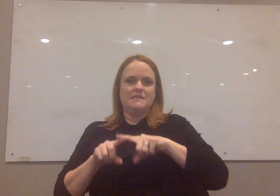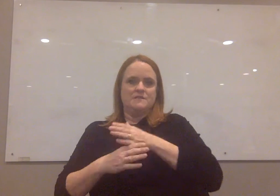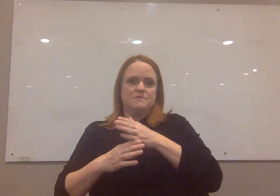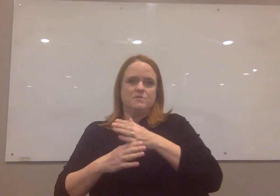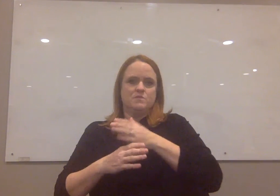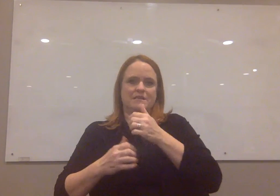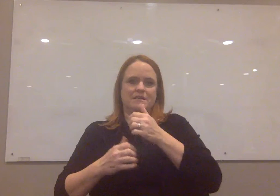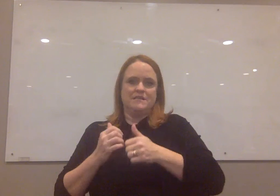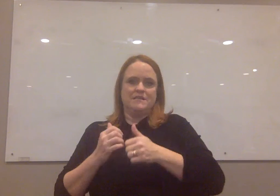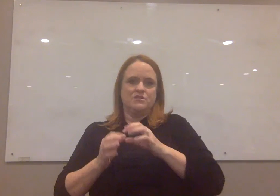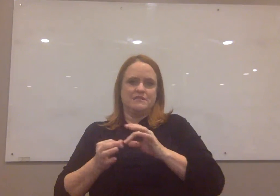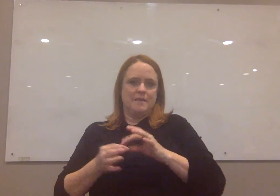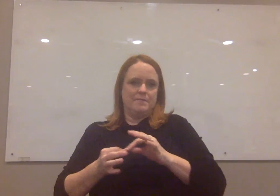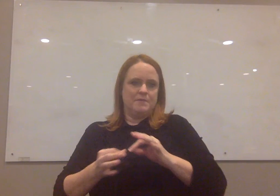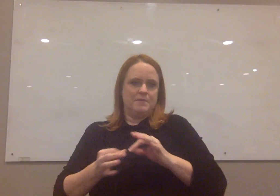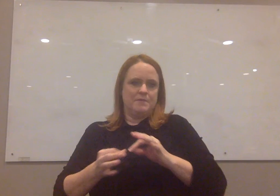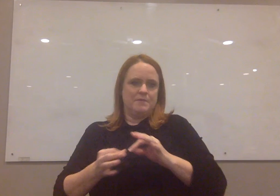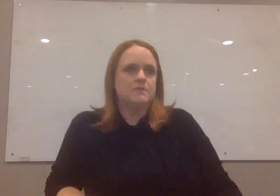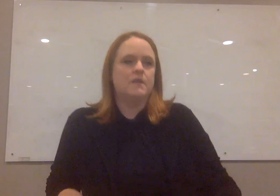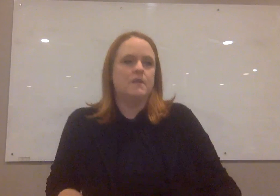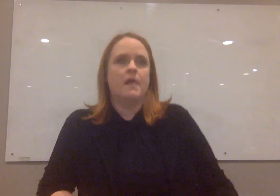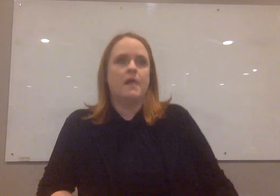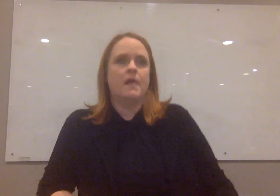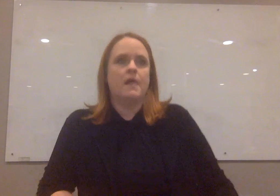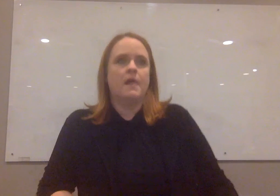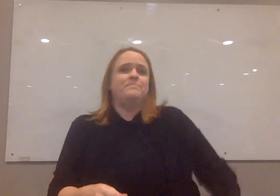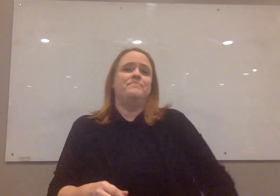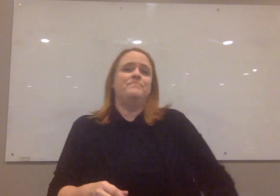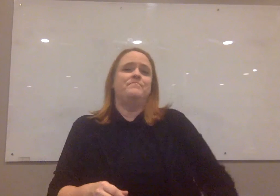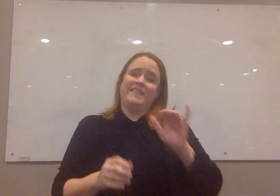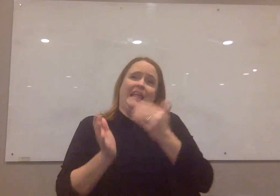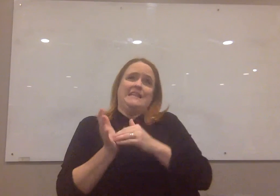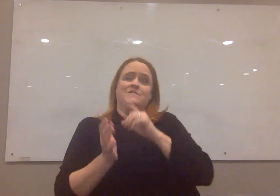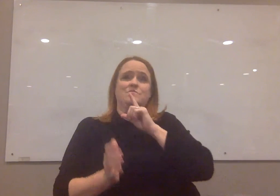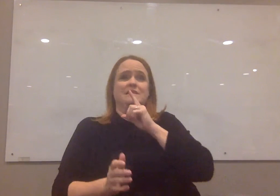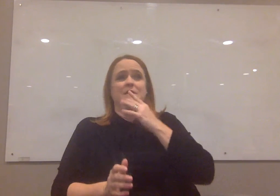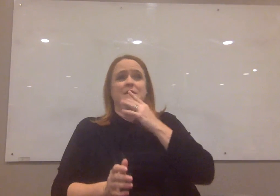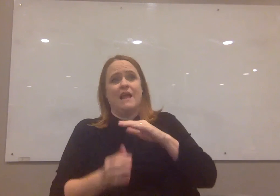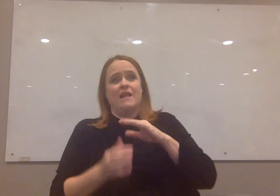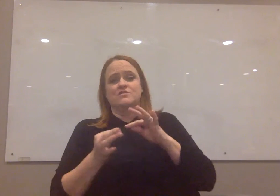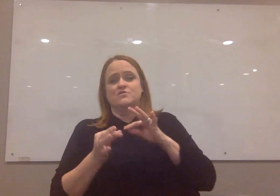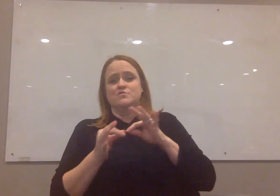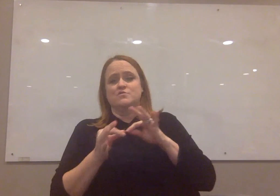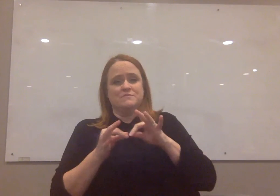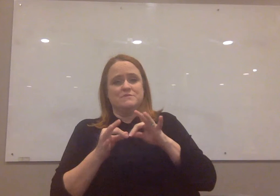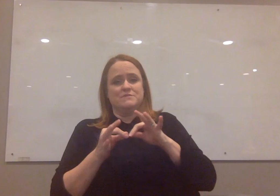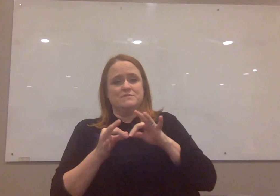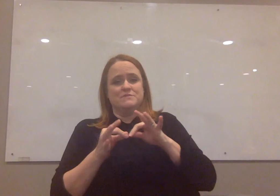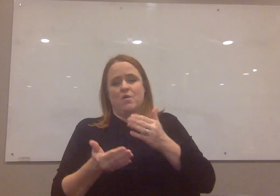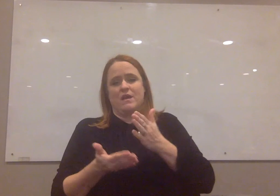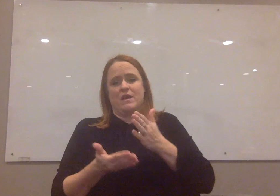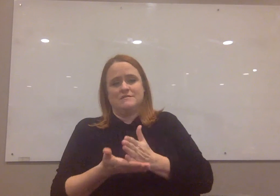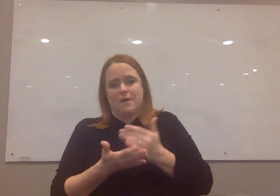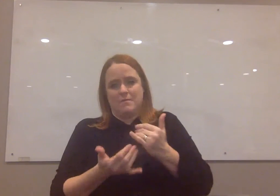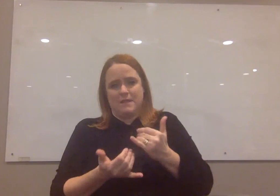statements. That was a really bad description. I'm going to stop. There are a lot of, I can't remember the guy's